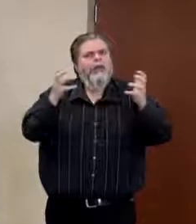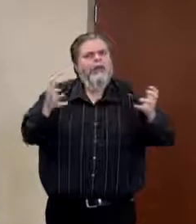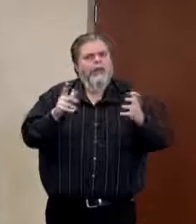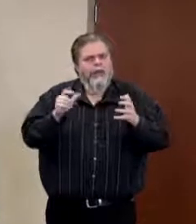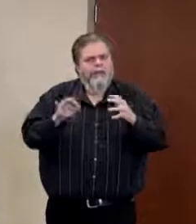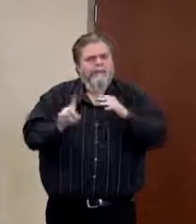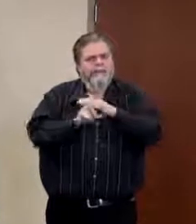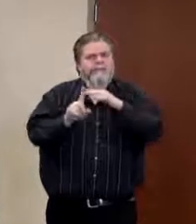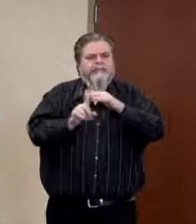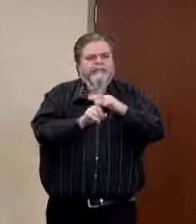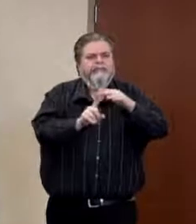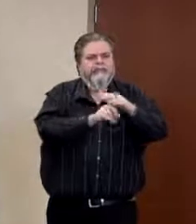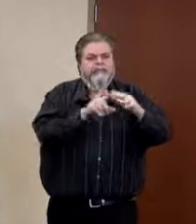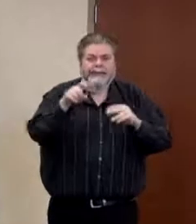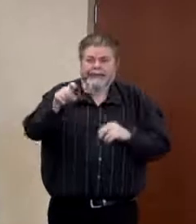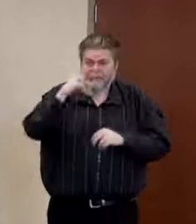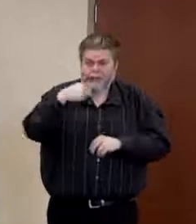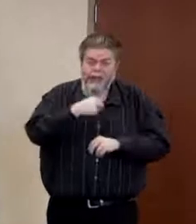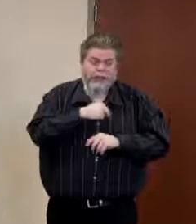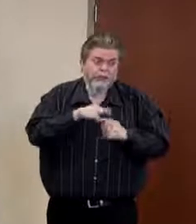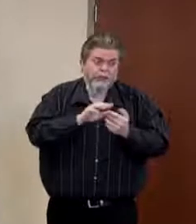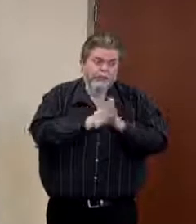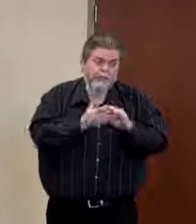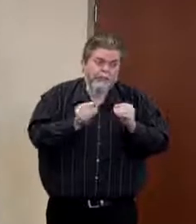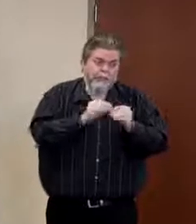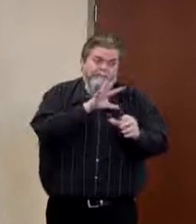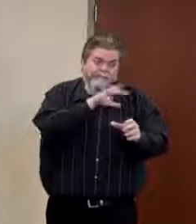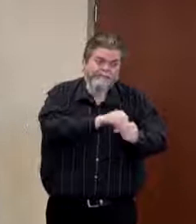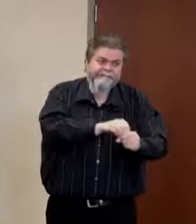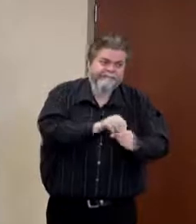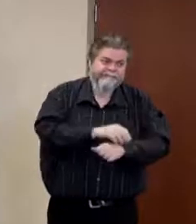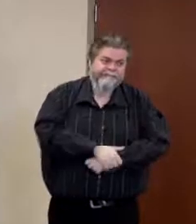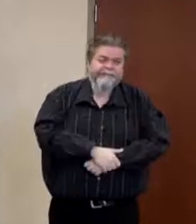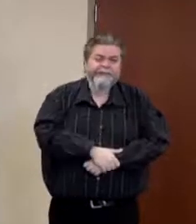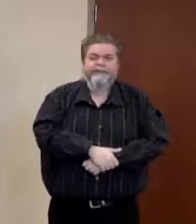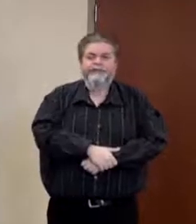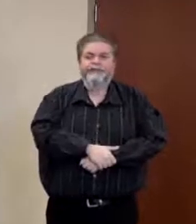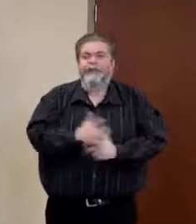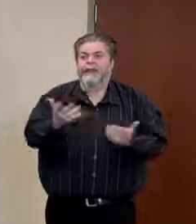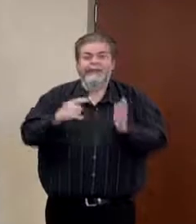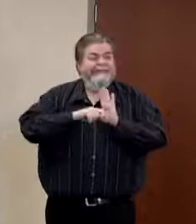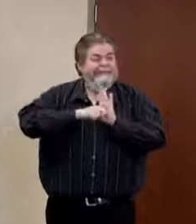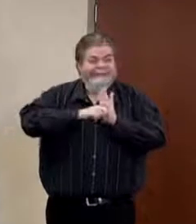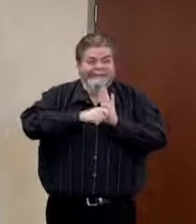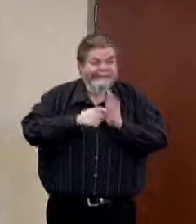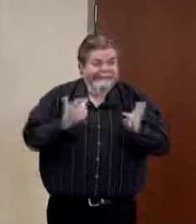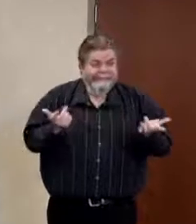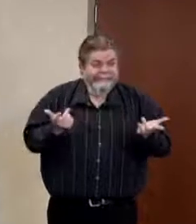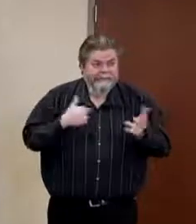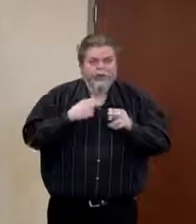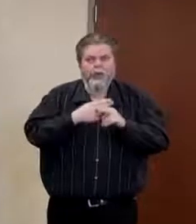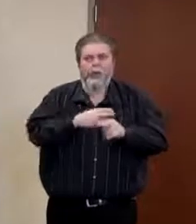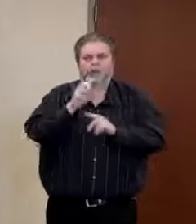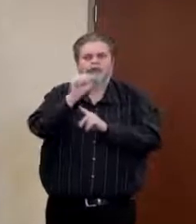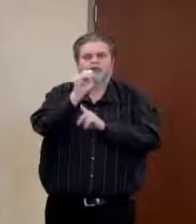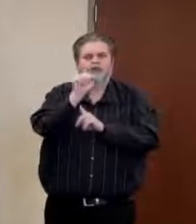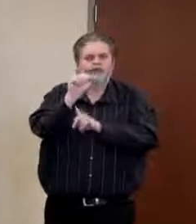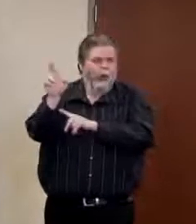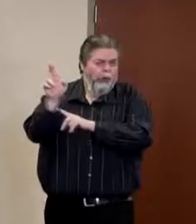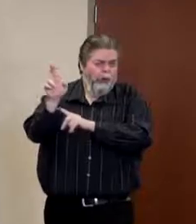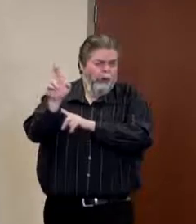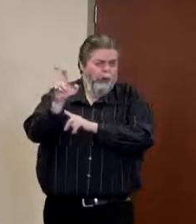activity and a need for us to be more involved. So the key with this, though, the reason we're calling this SOAR and we're using the